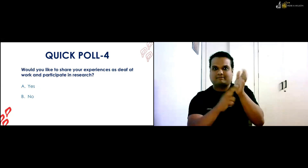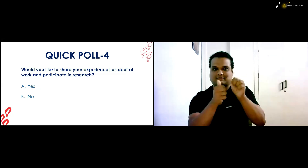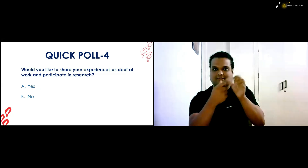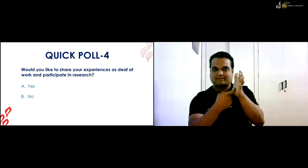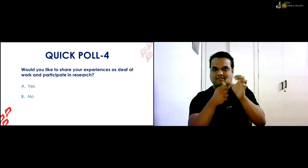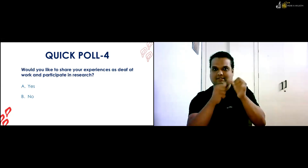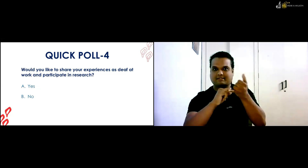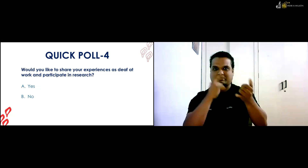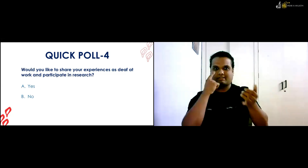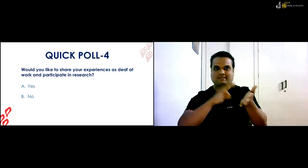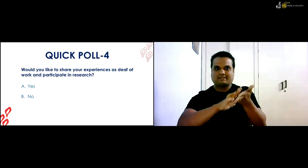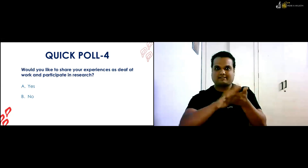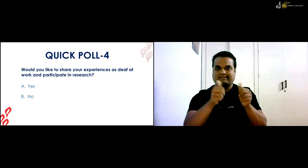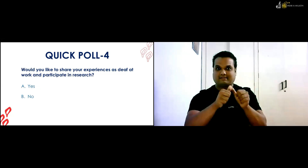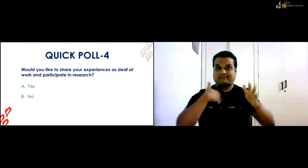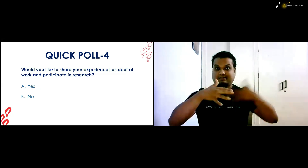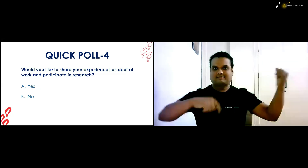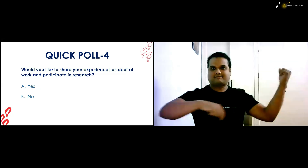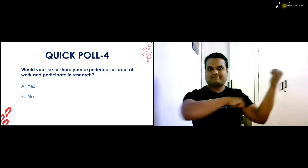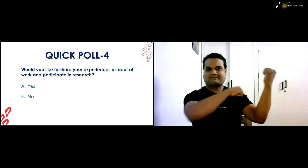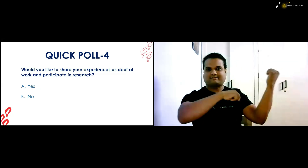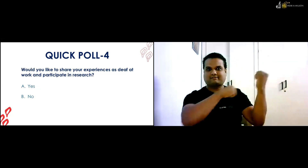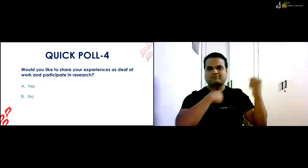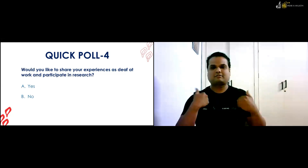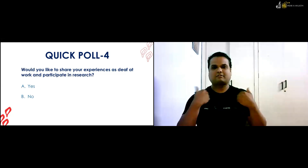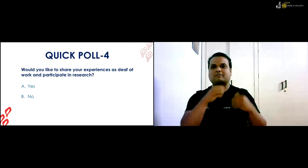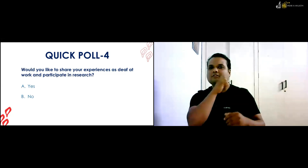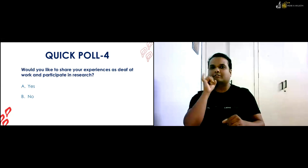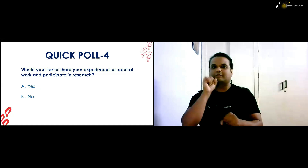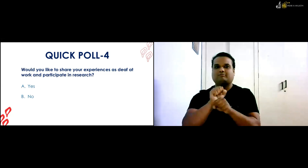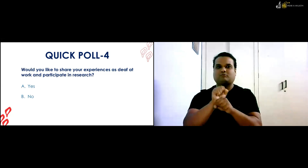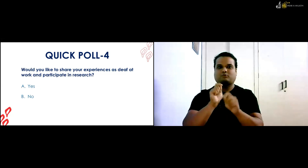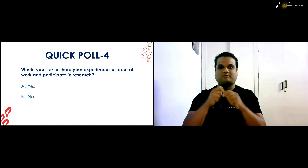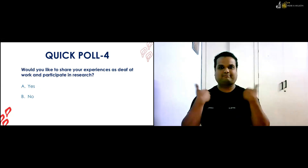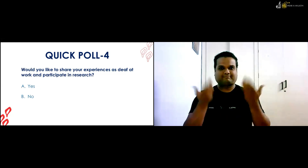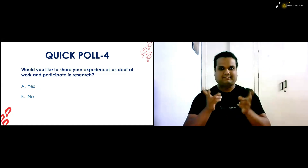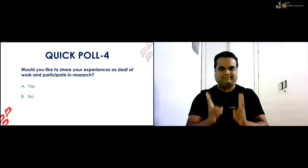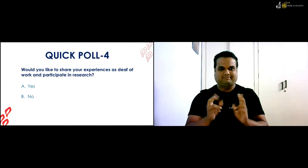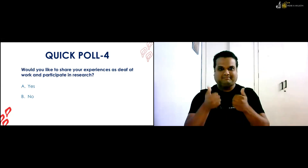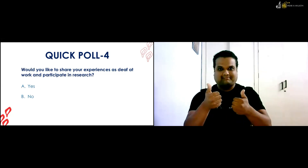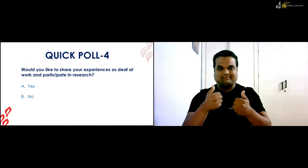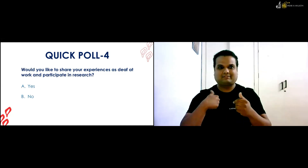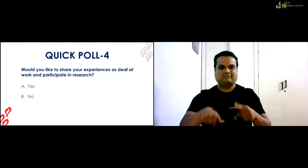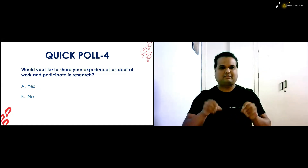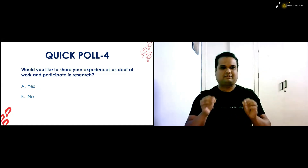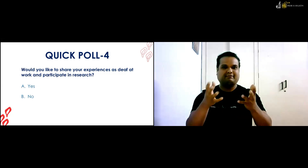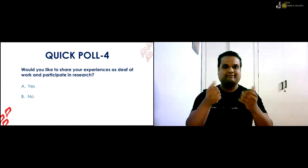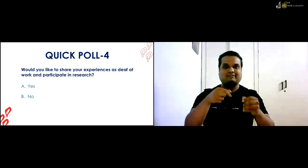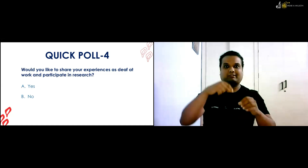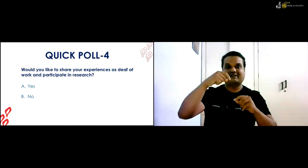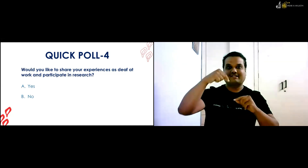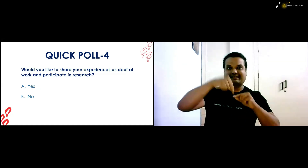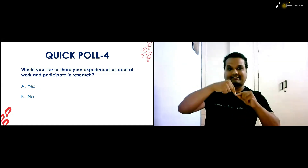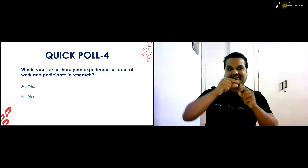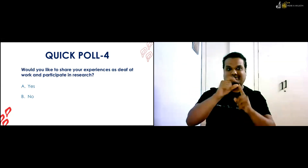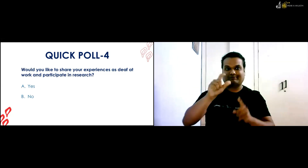Hello all. My name is Narsima and my sign name is this. I'm working here at